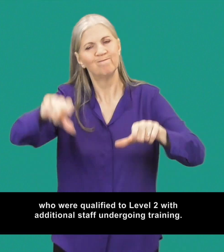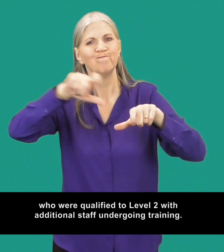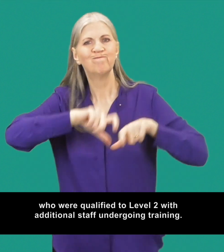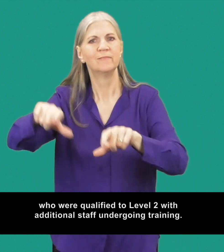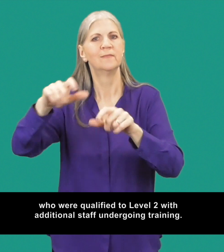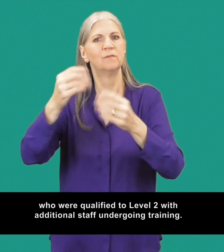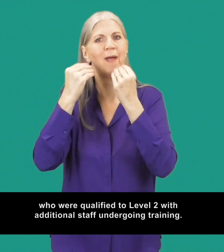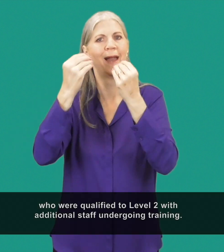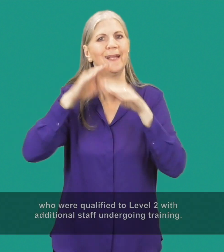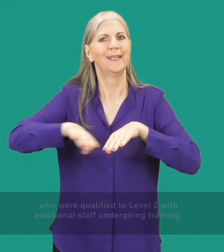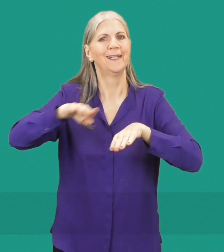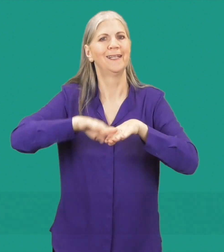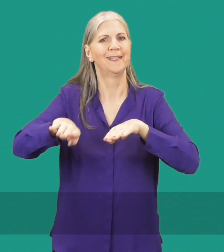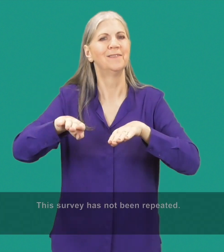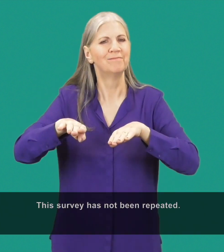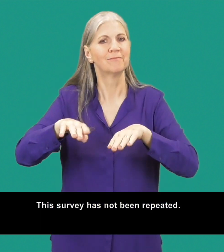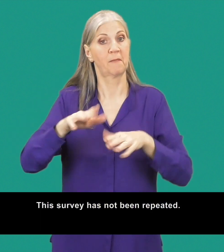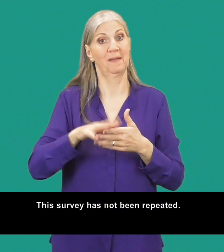This survey has not been repeated.